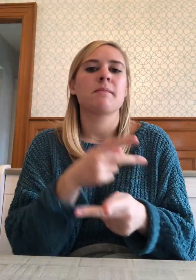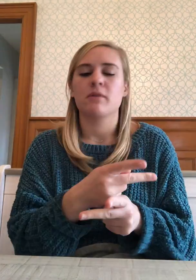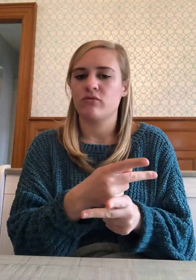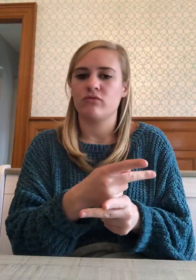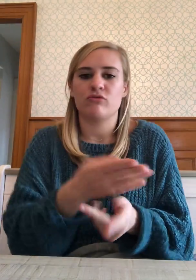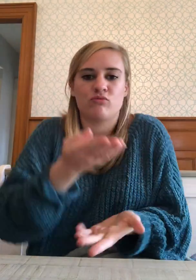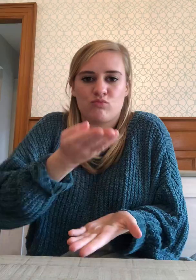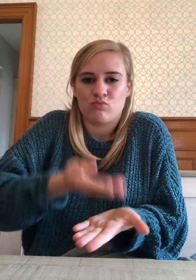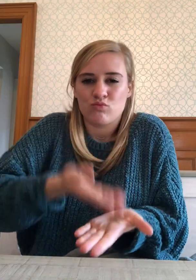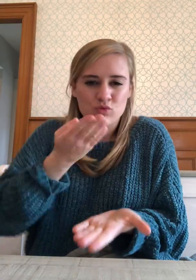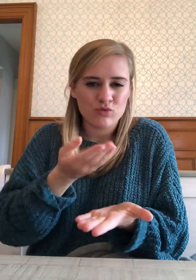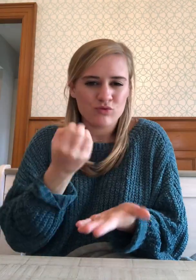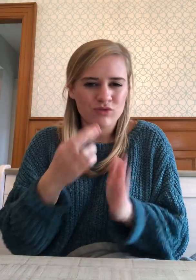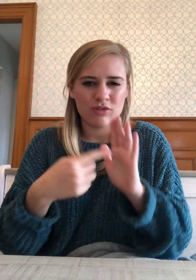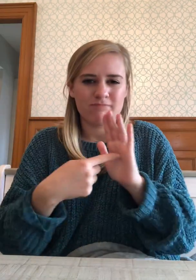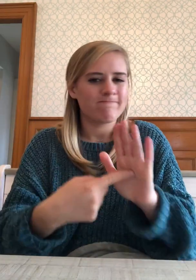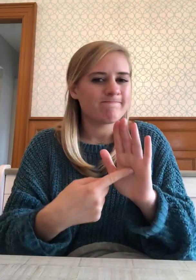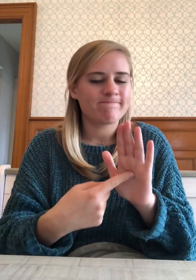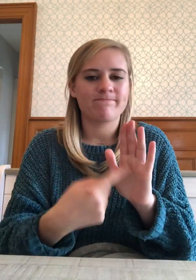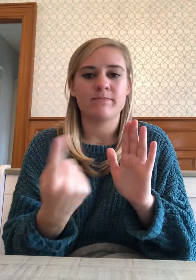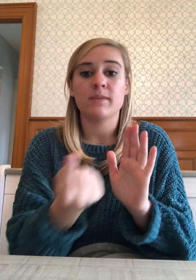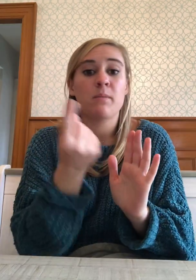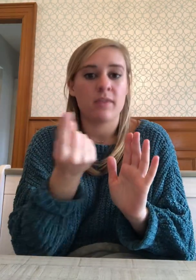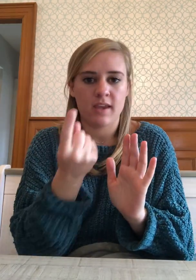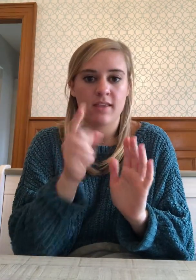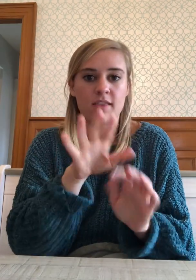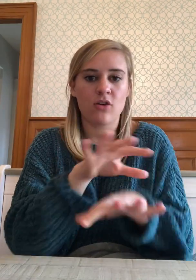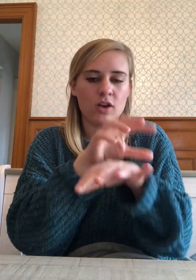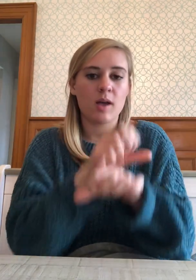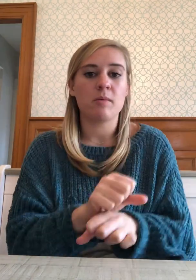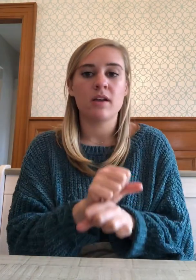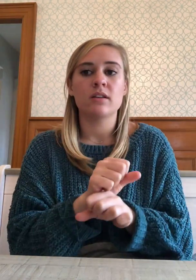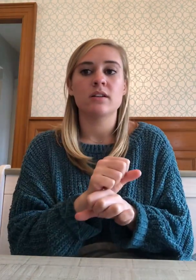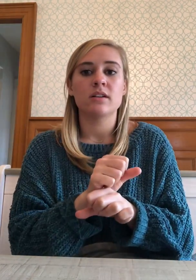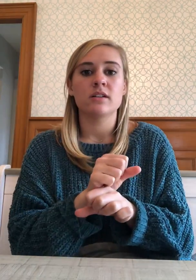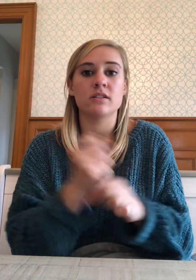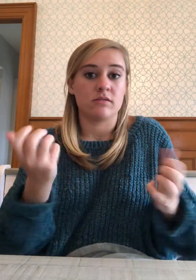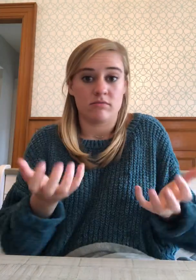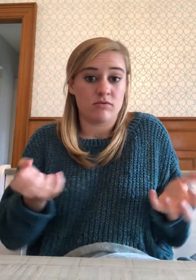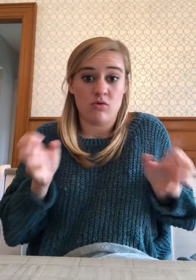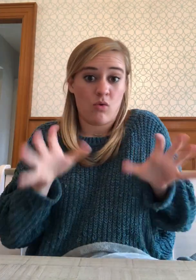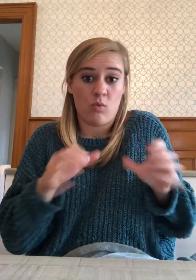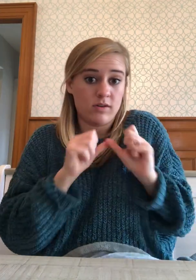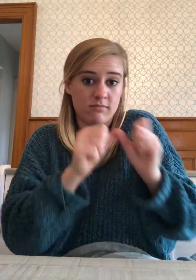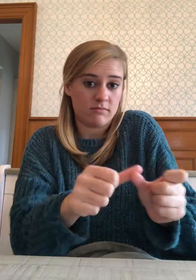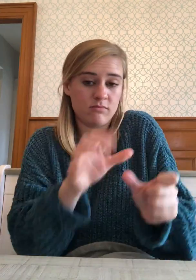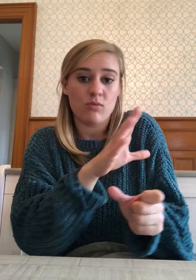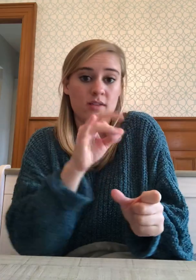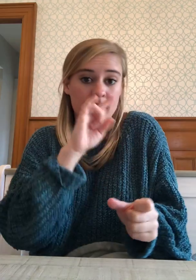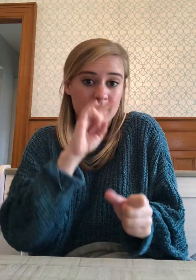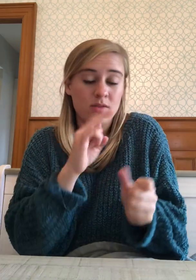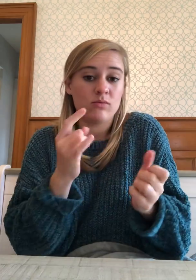the patient that the habit is no longer wanted and the child wants to stop.